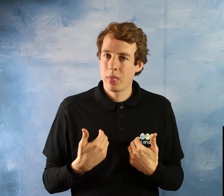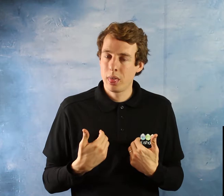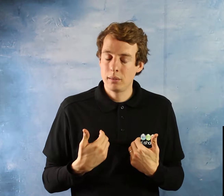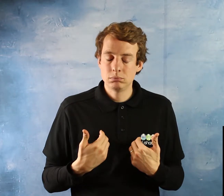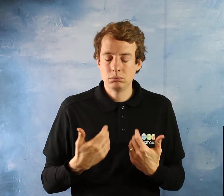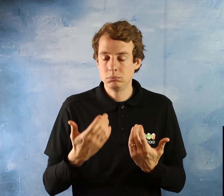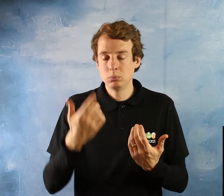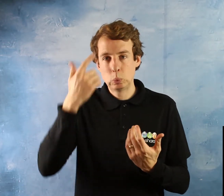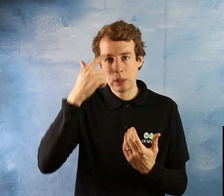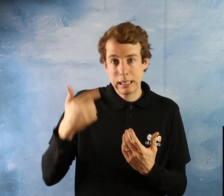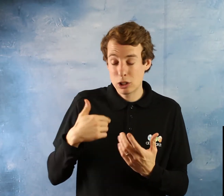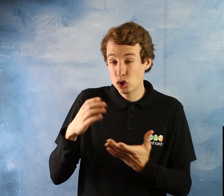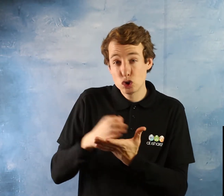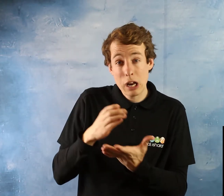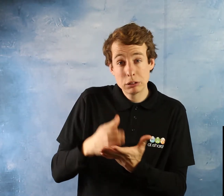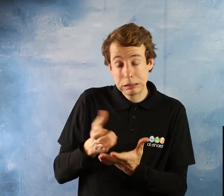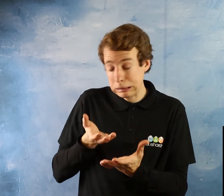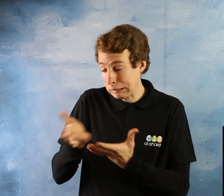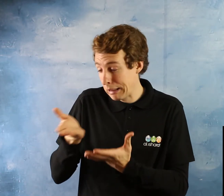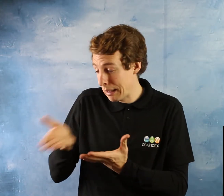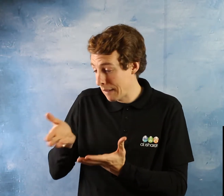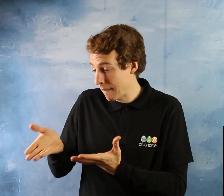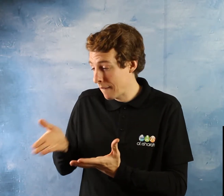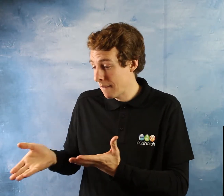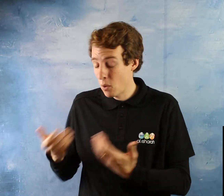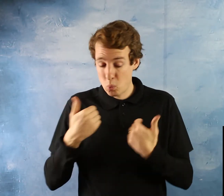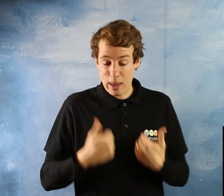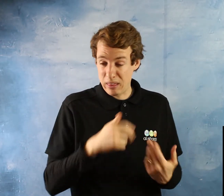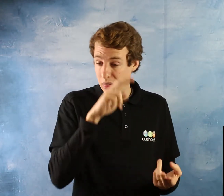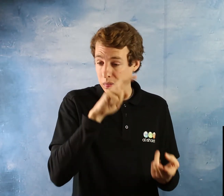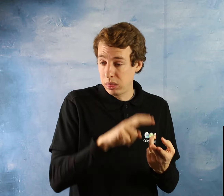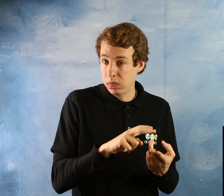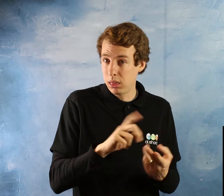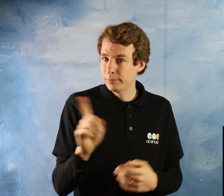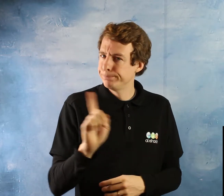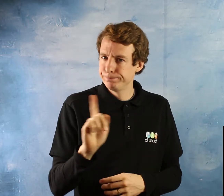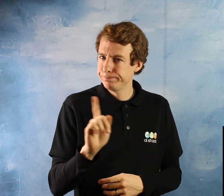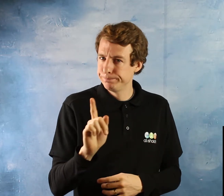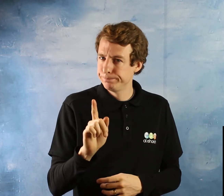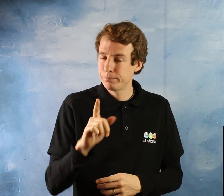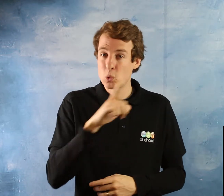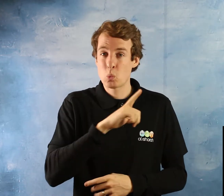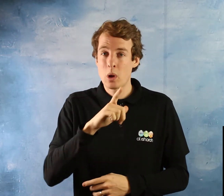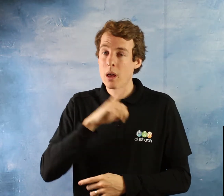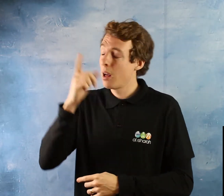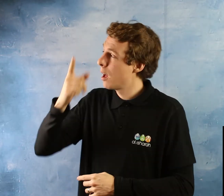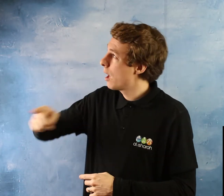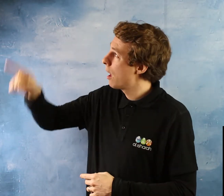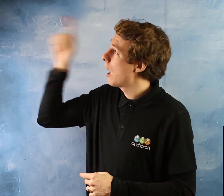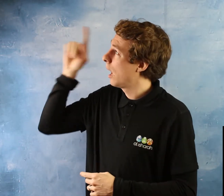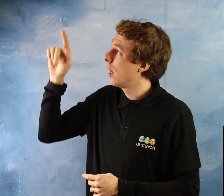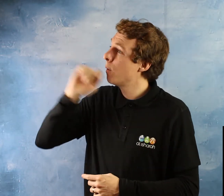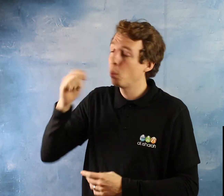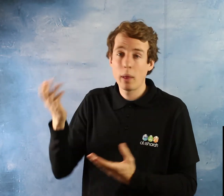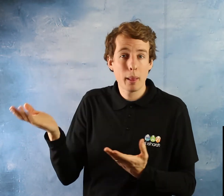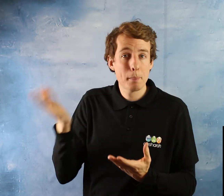charity. Allah increased the honor of one who forgives. When somebody does wrong to